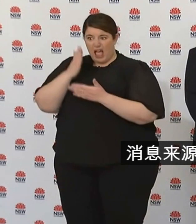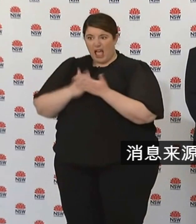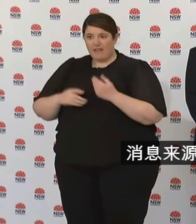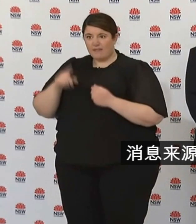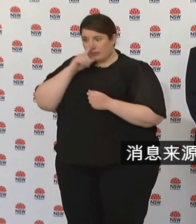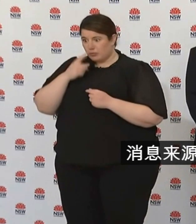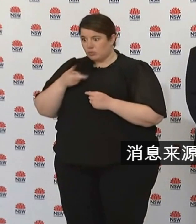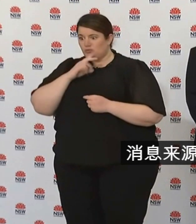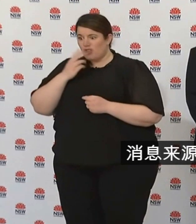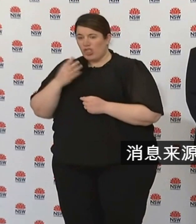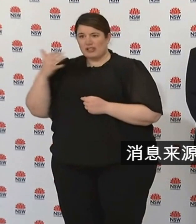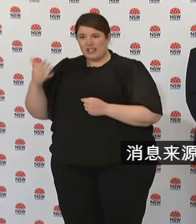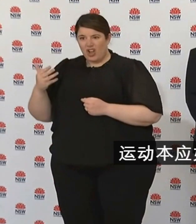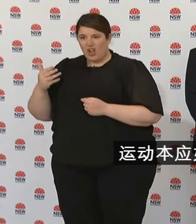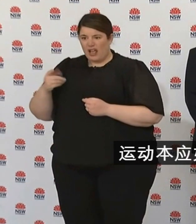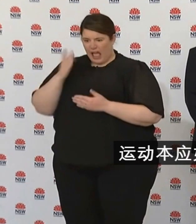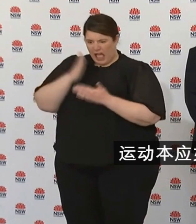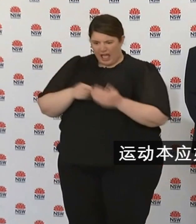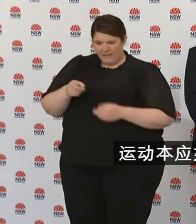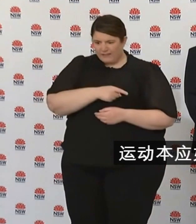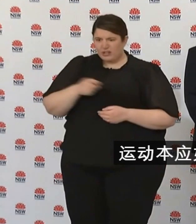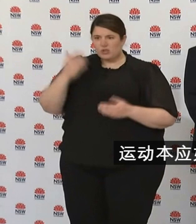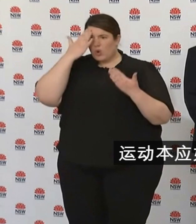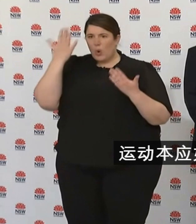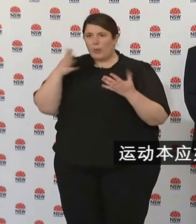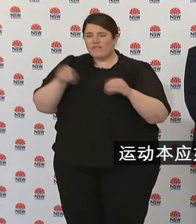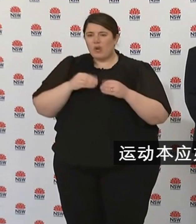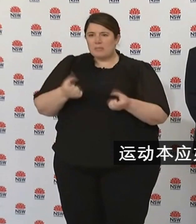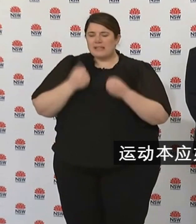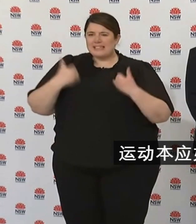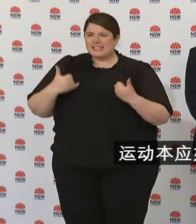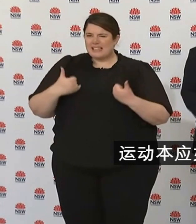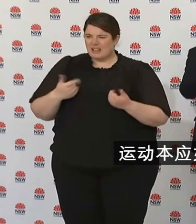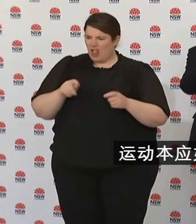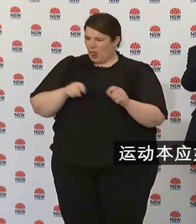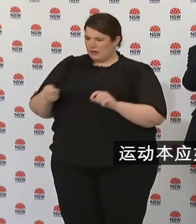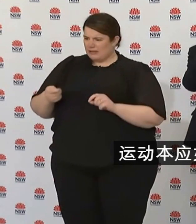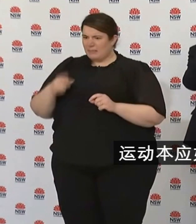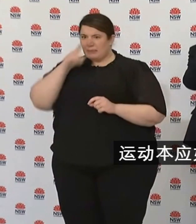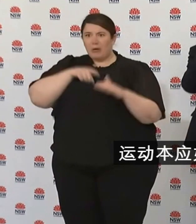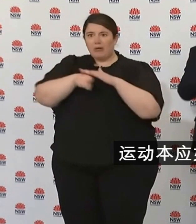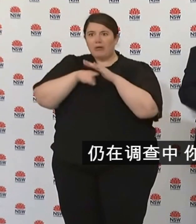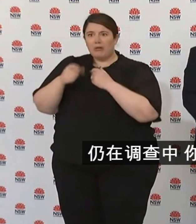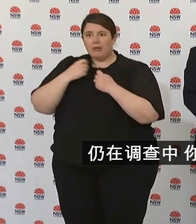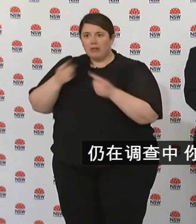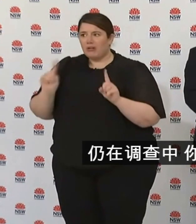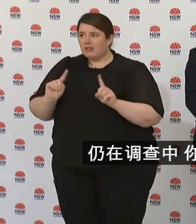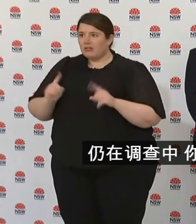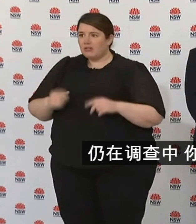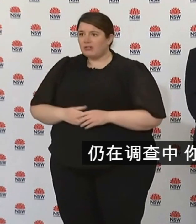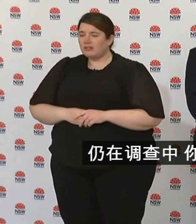is that when we're in the middle of a lockdown and people's movements are meant to be so limited? So some of the cases are still